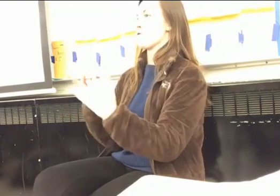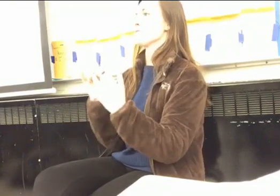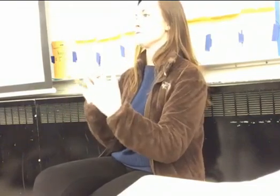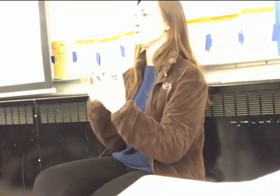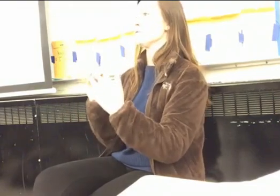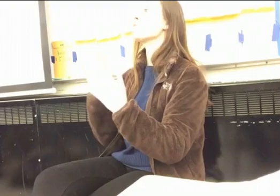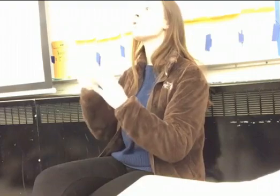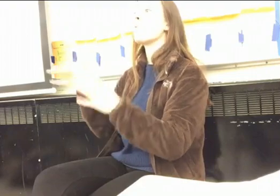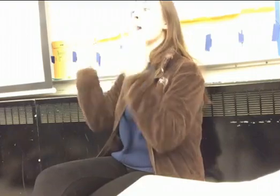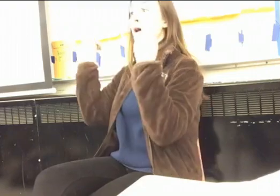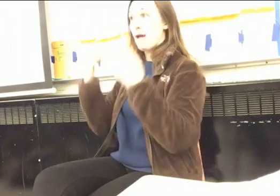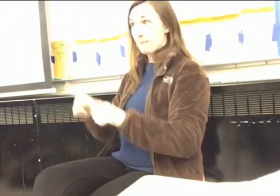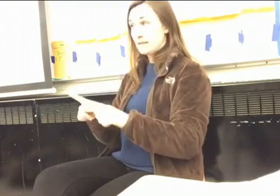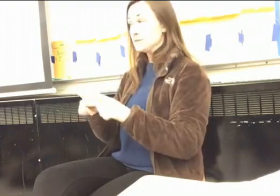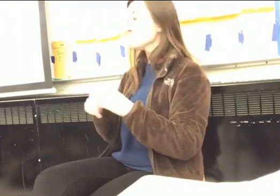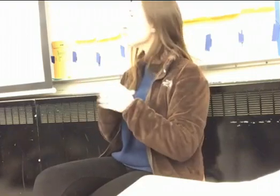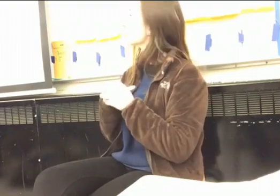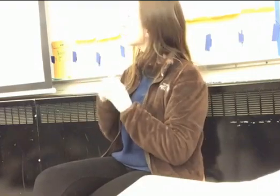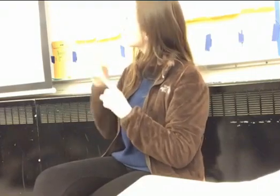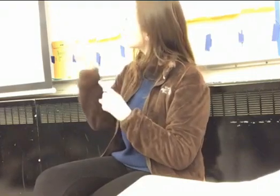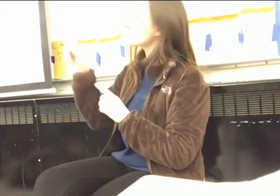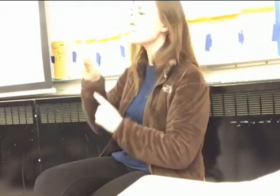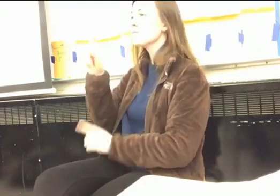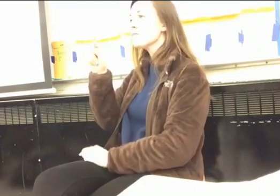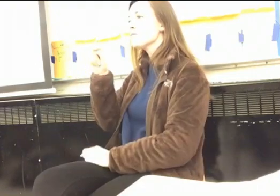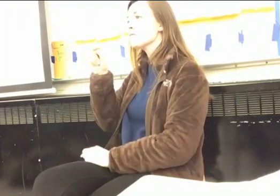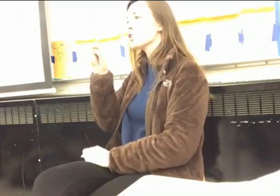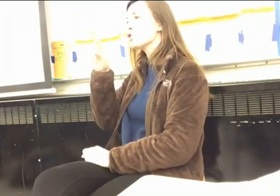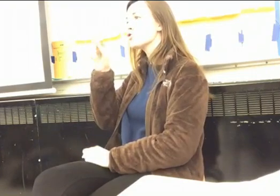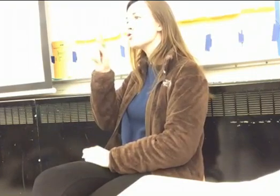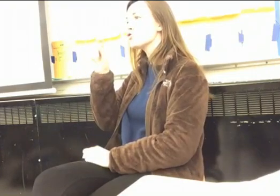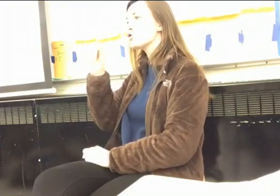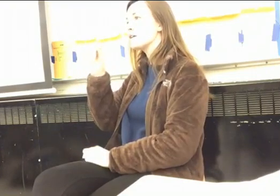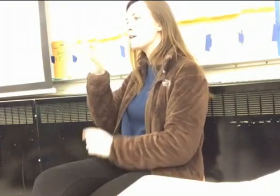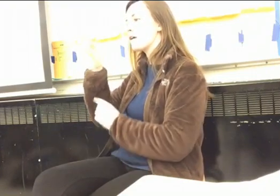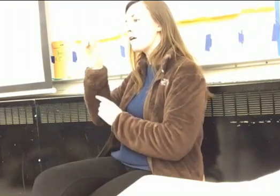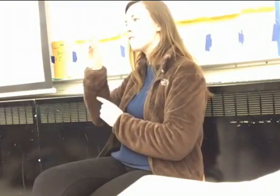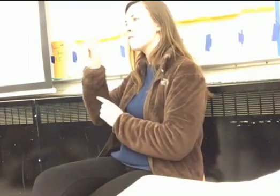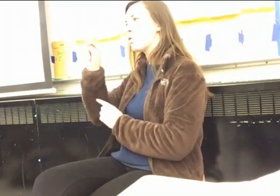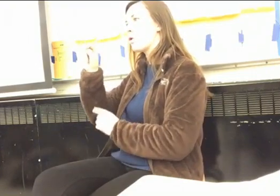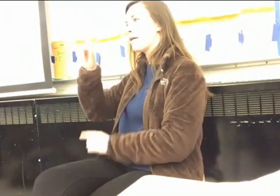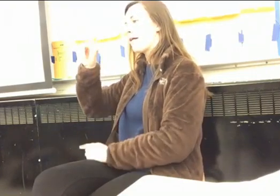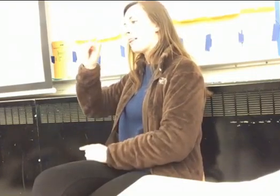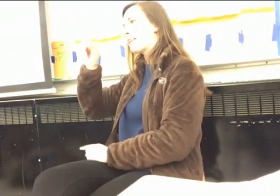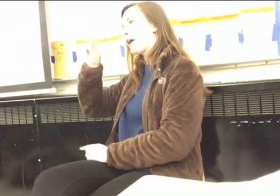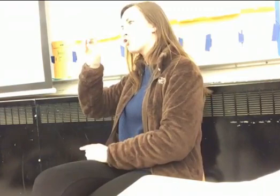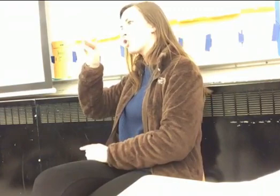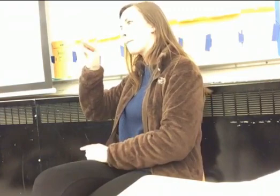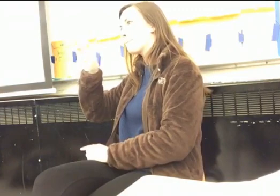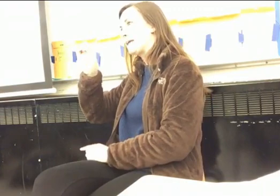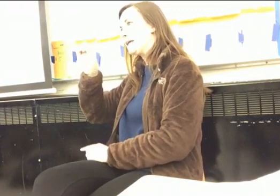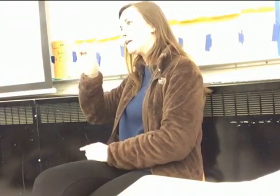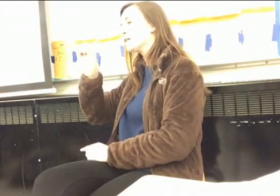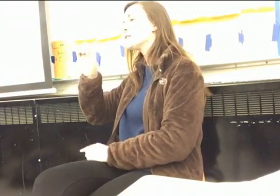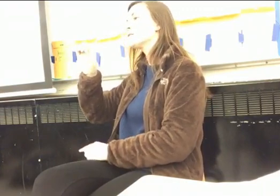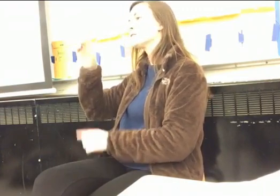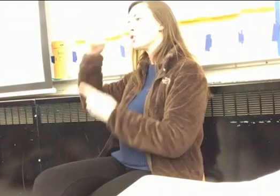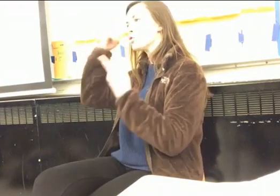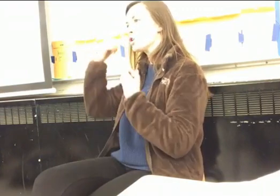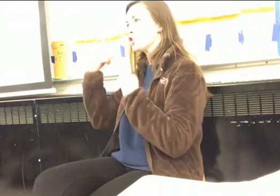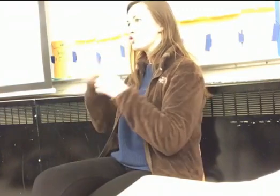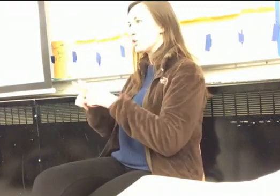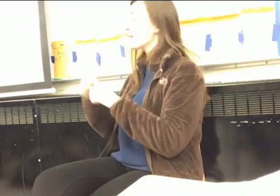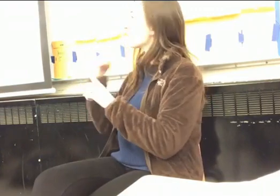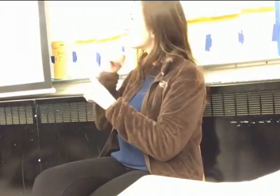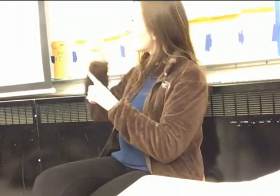happens is that this treaty is going to be signed called the Treaty of Fort Laramie. And they decide all of this right here is going to be now your